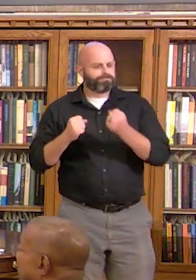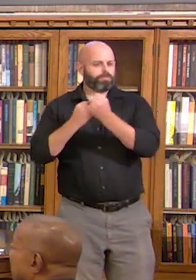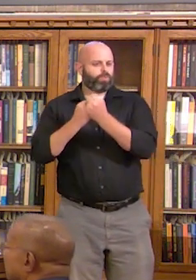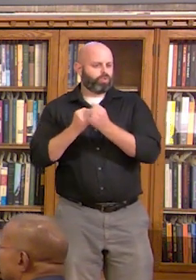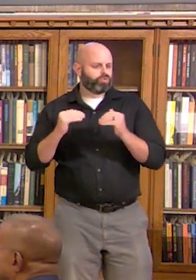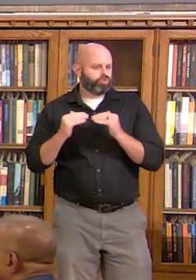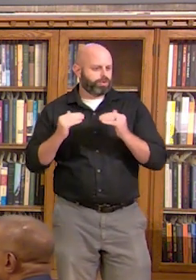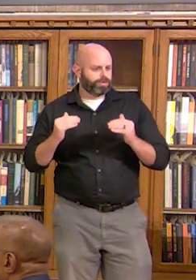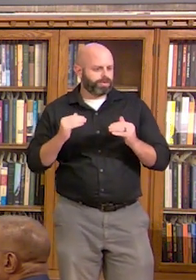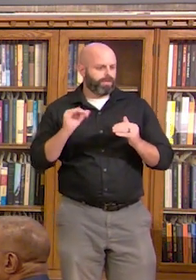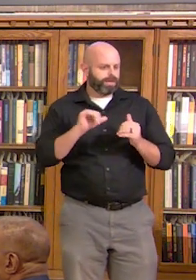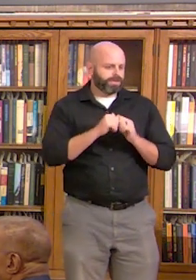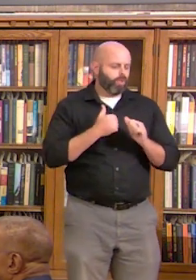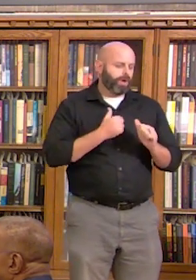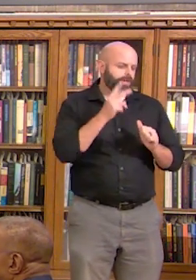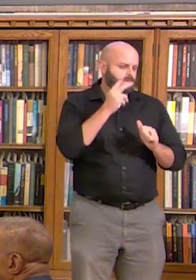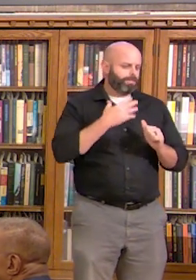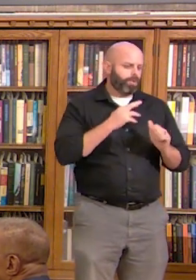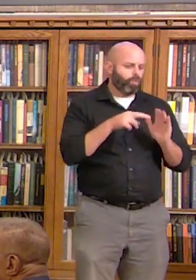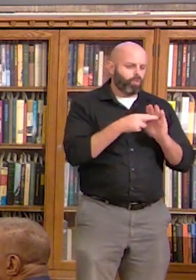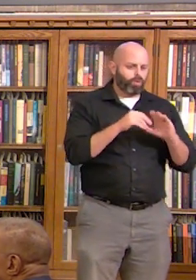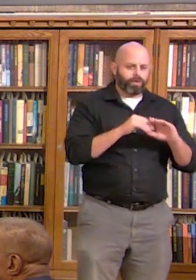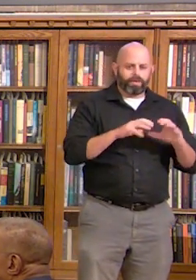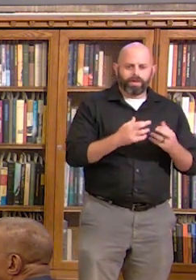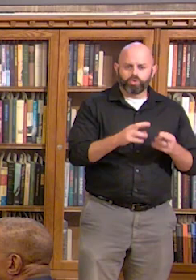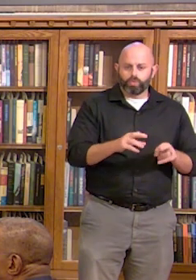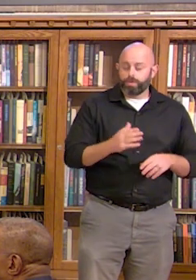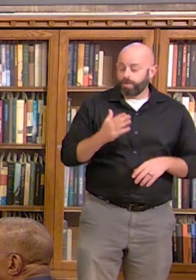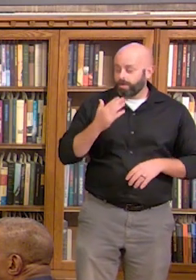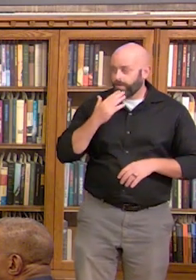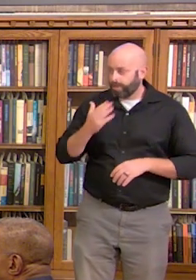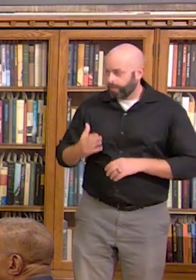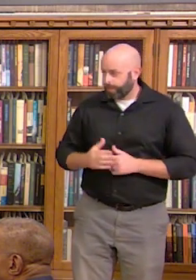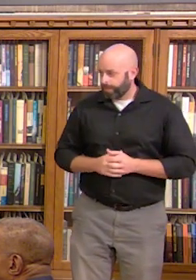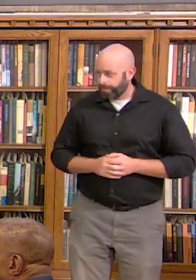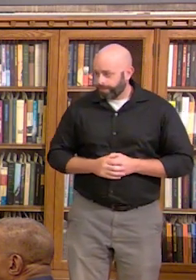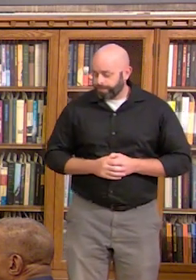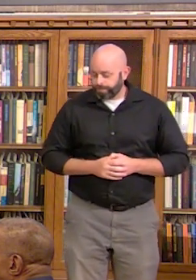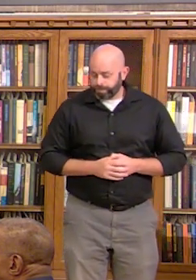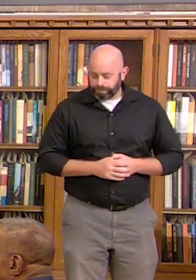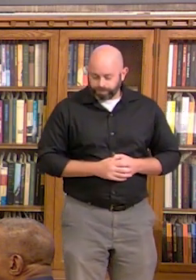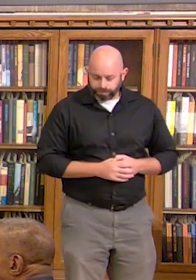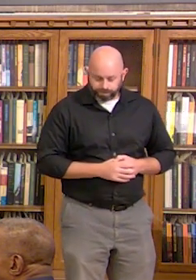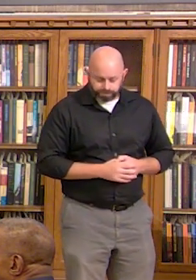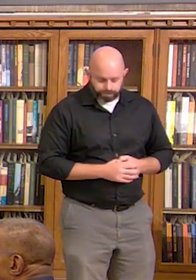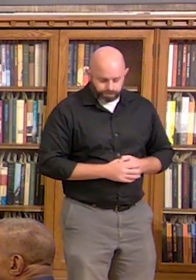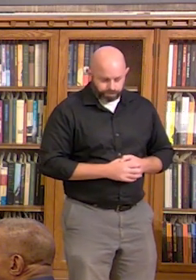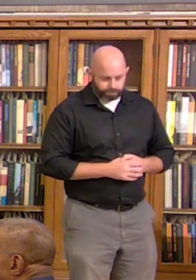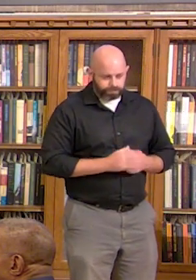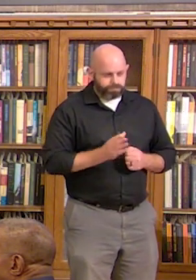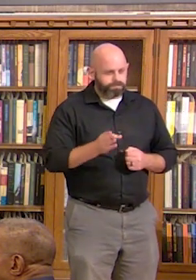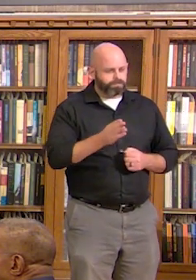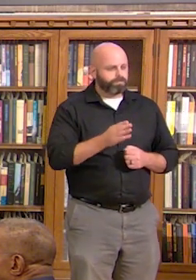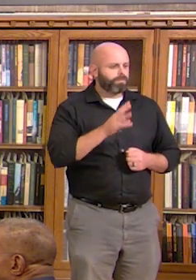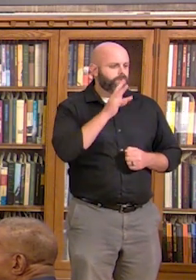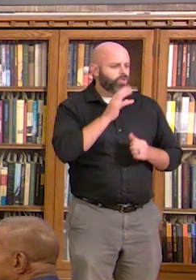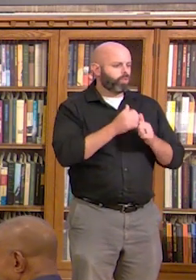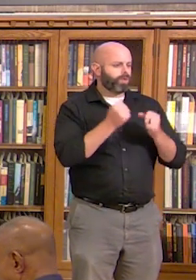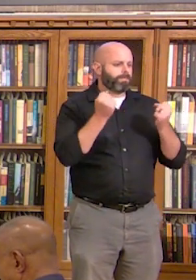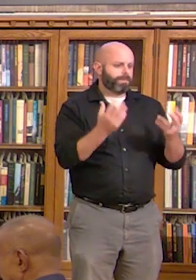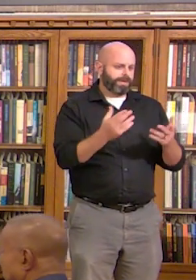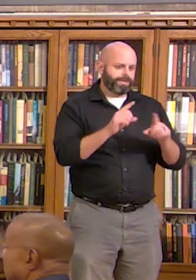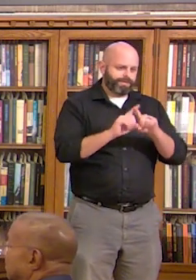way that I see my role in the classroom thank you you know I I speak a lot to different High School